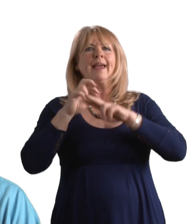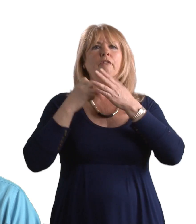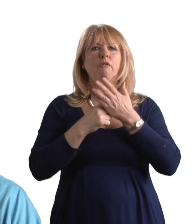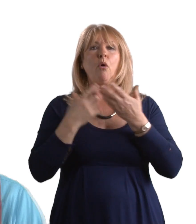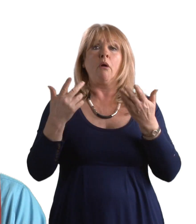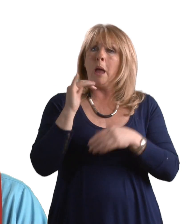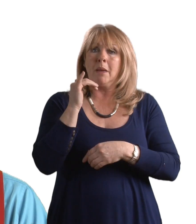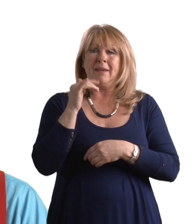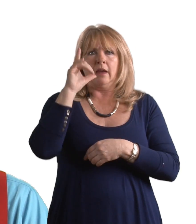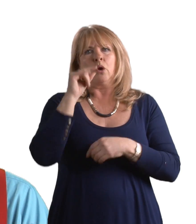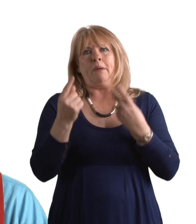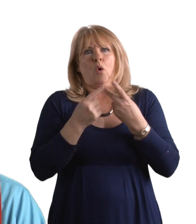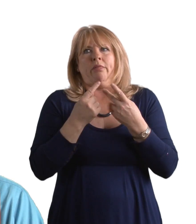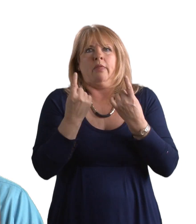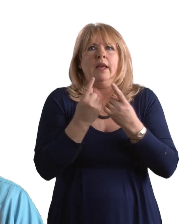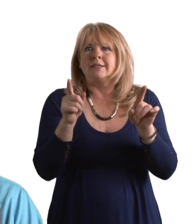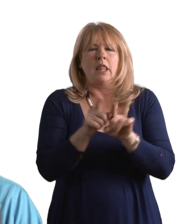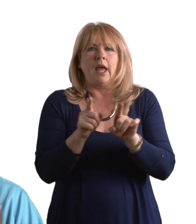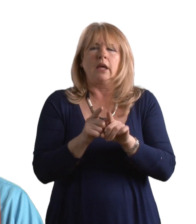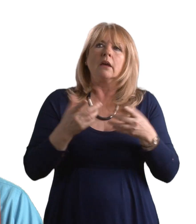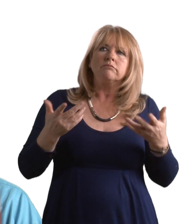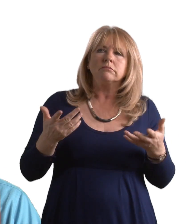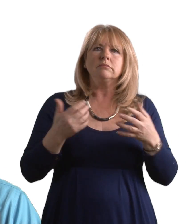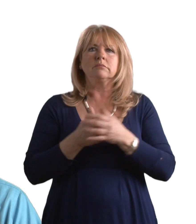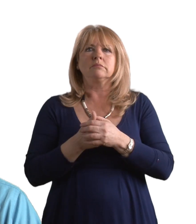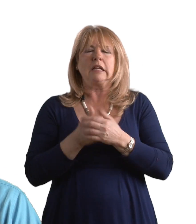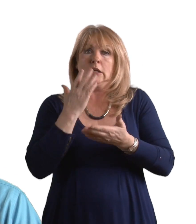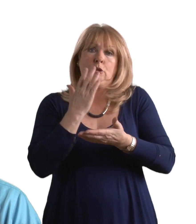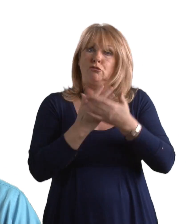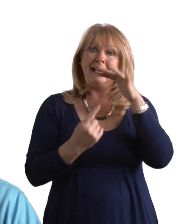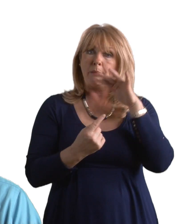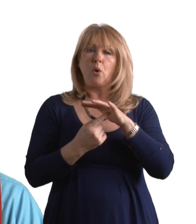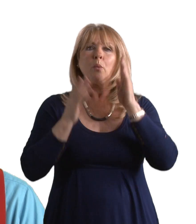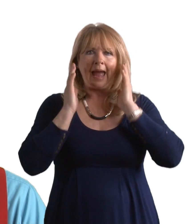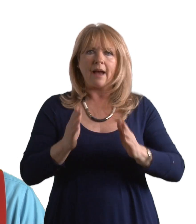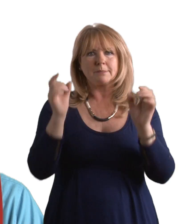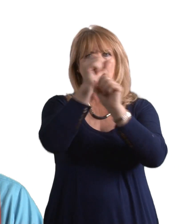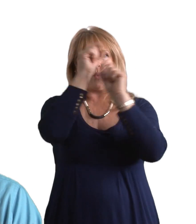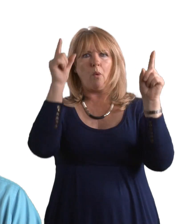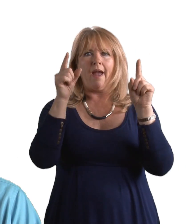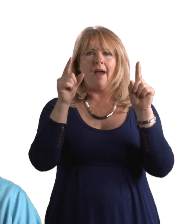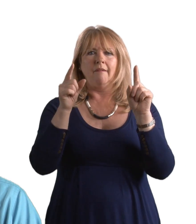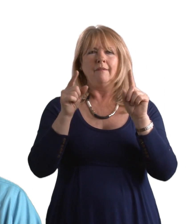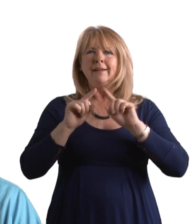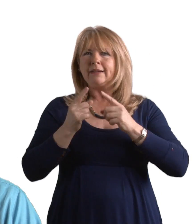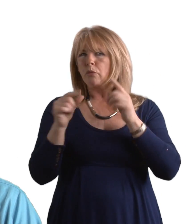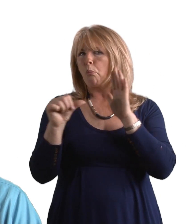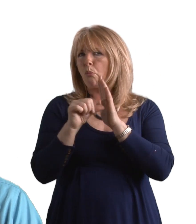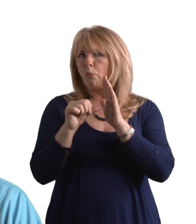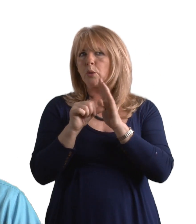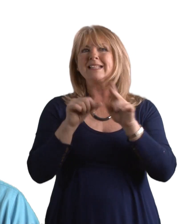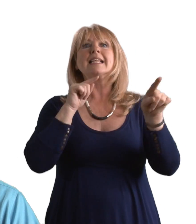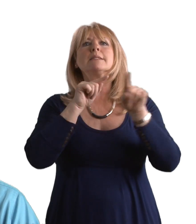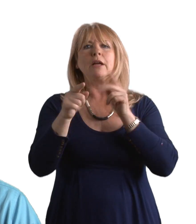serious diseases, so it's very important that we're aware of these symptoms, especially if you use tobacco. The best way to ensure you